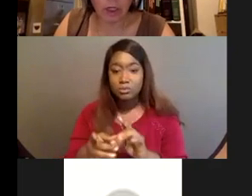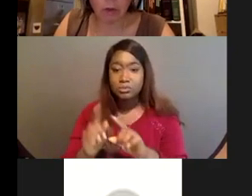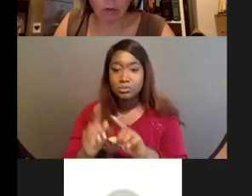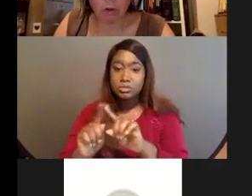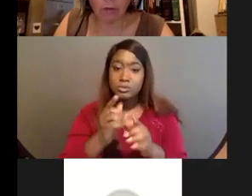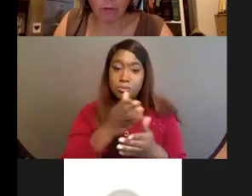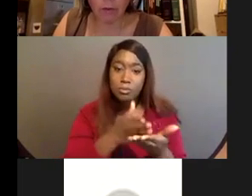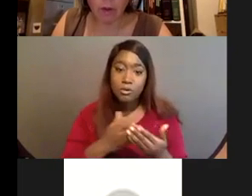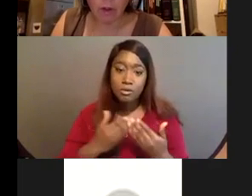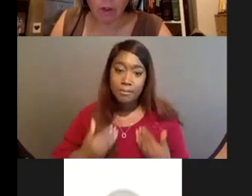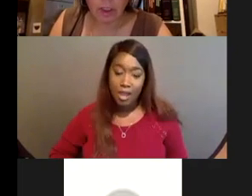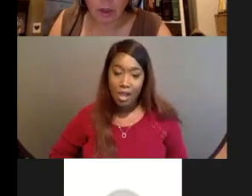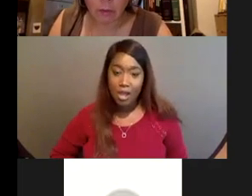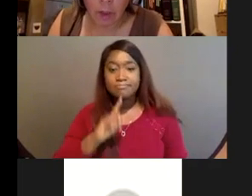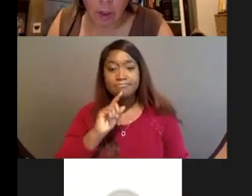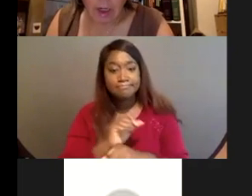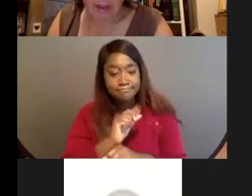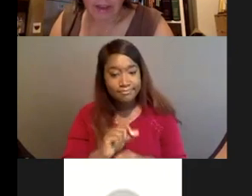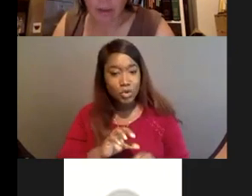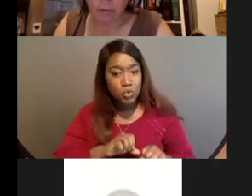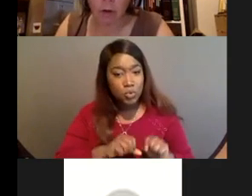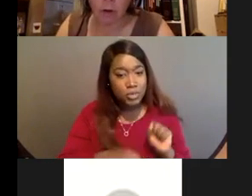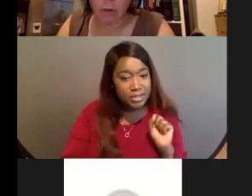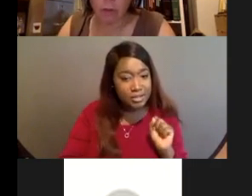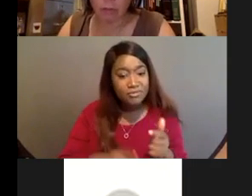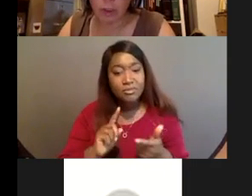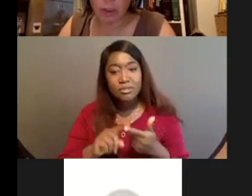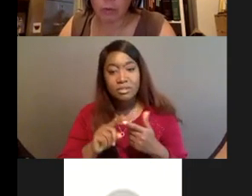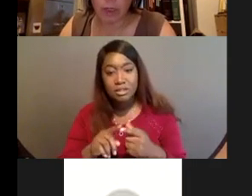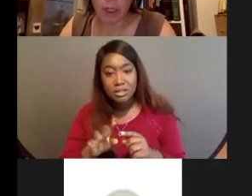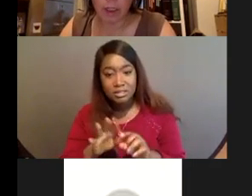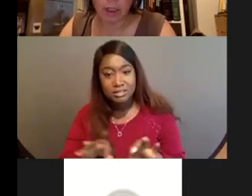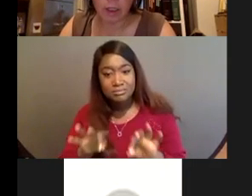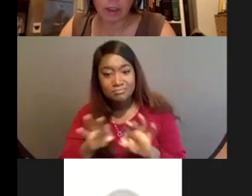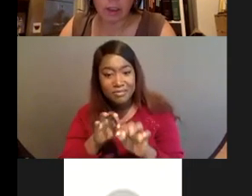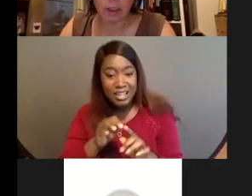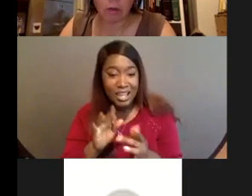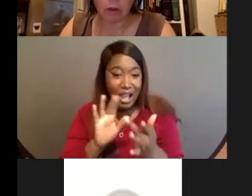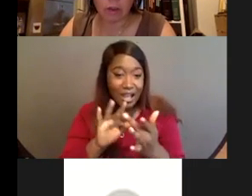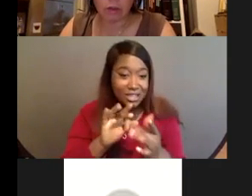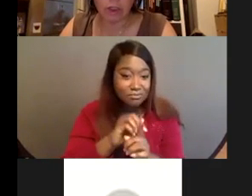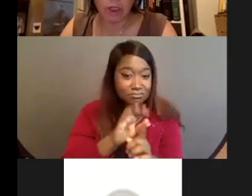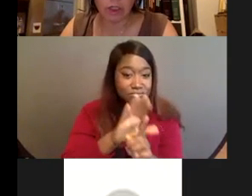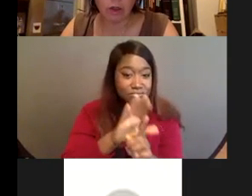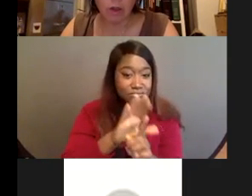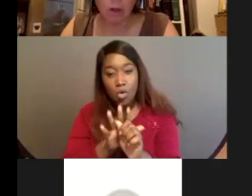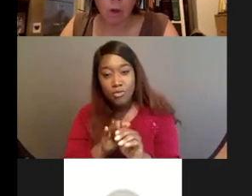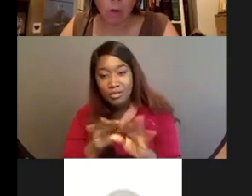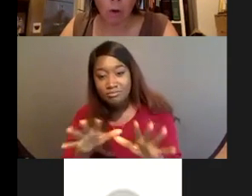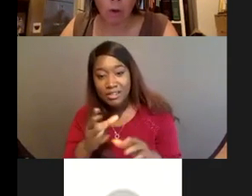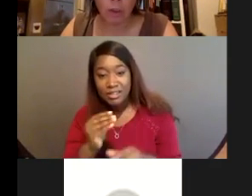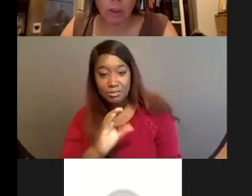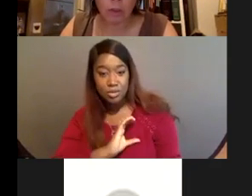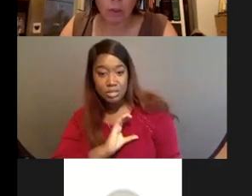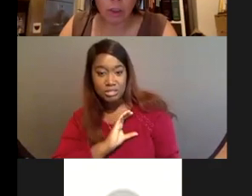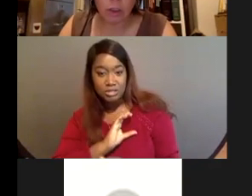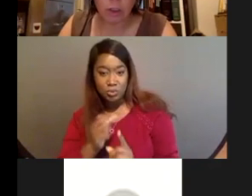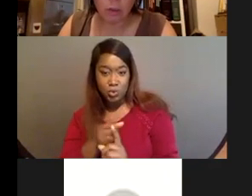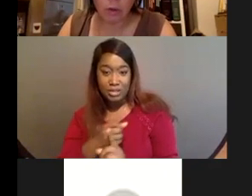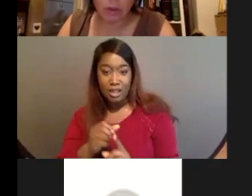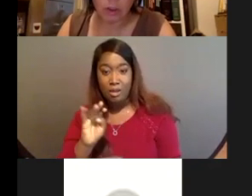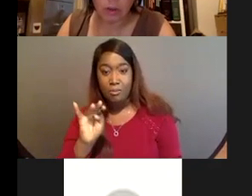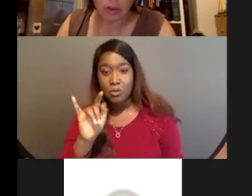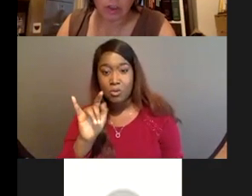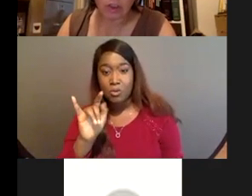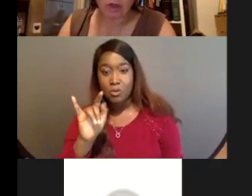lungs associated with grief, significant in context of COVID and police brutality. Is this a correct association? Where do these